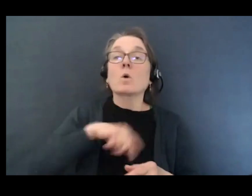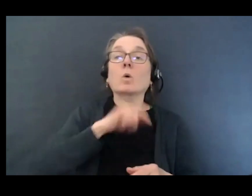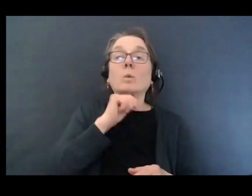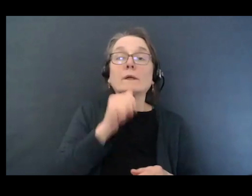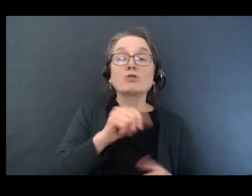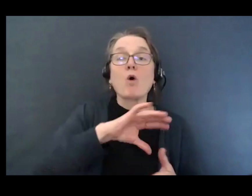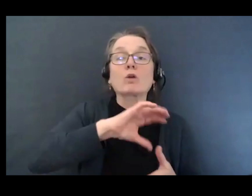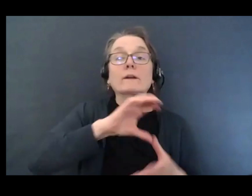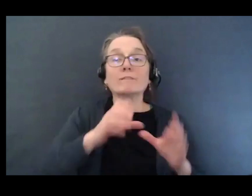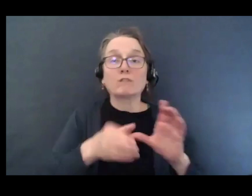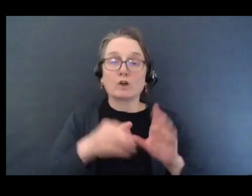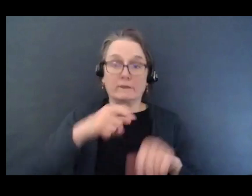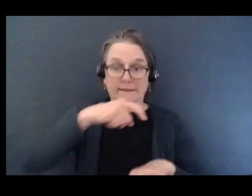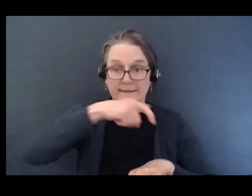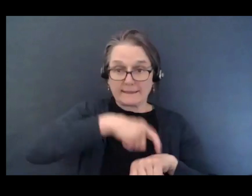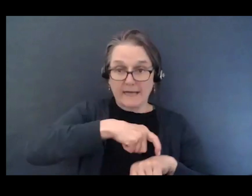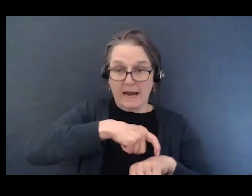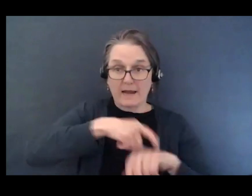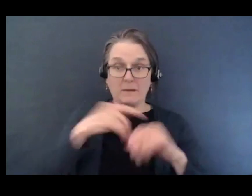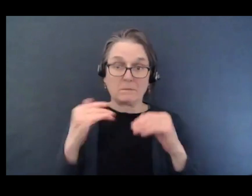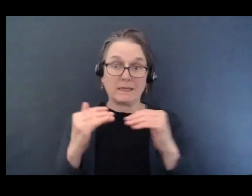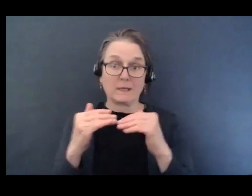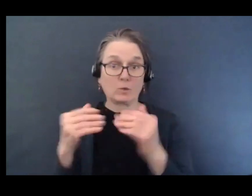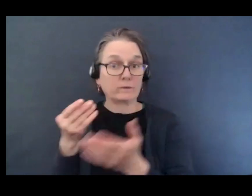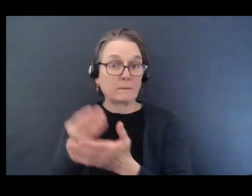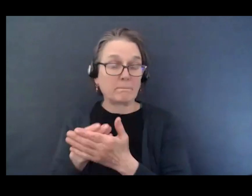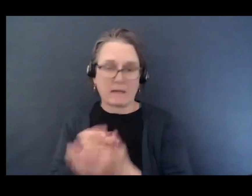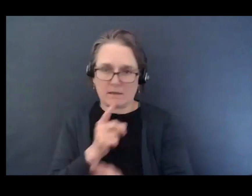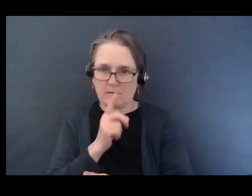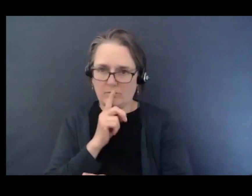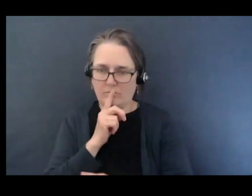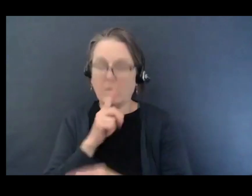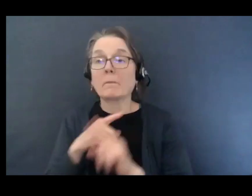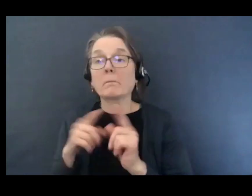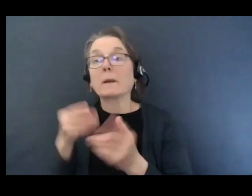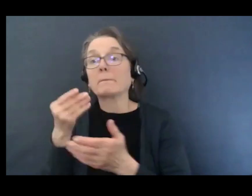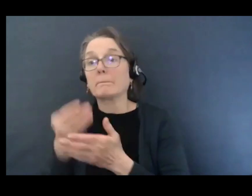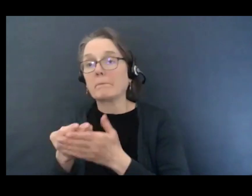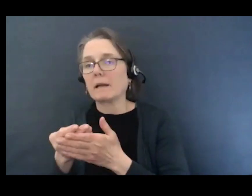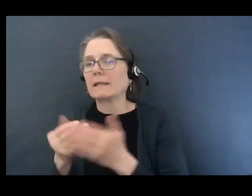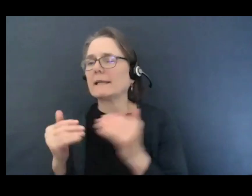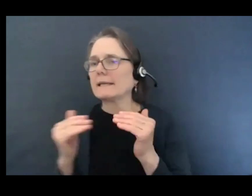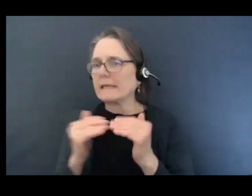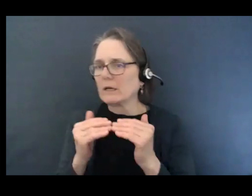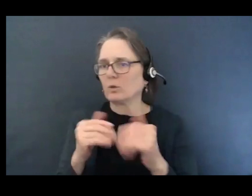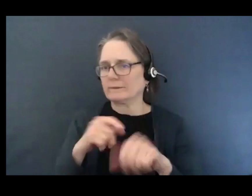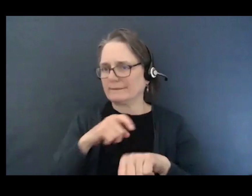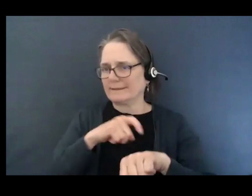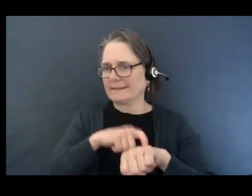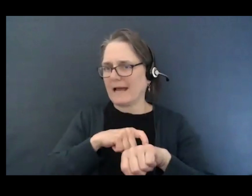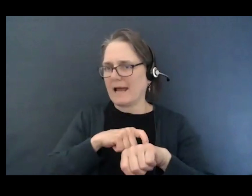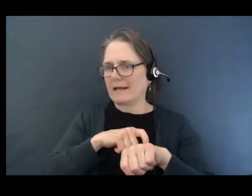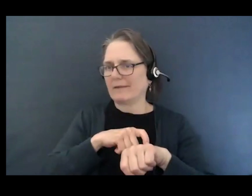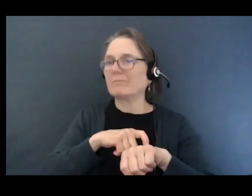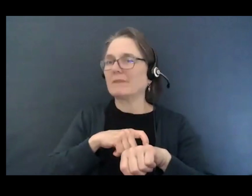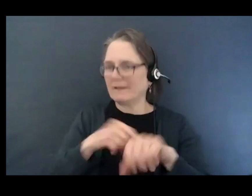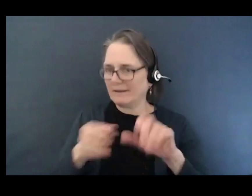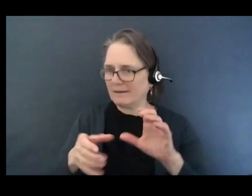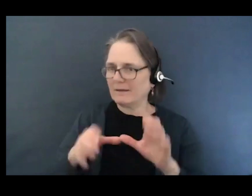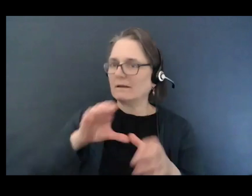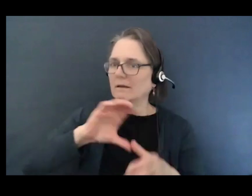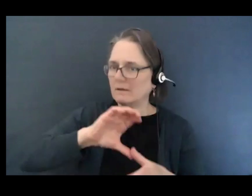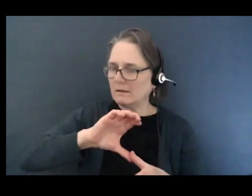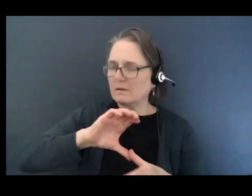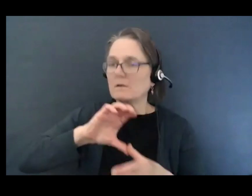time to money, we convert money to time. So we value everyone's time equally, which means we value wealthy